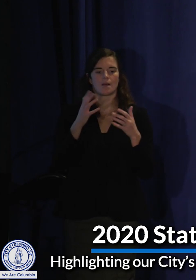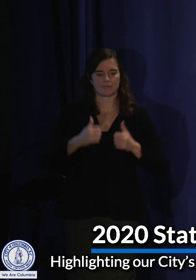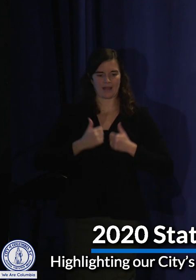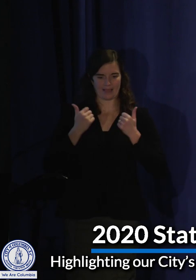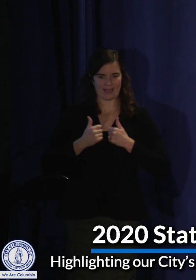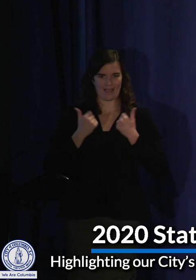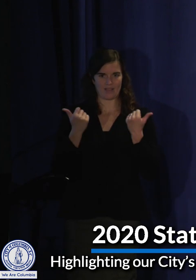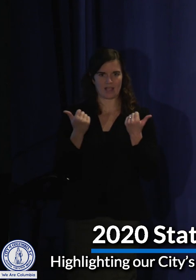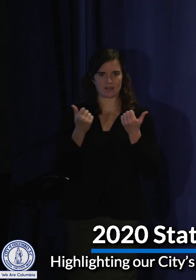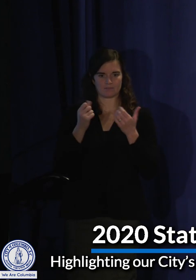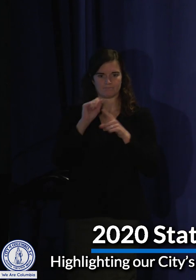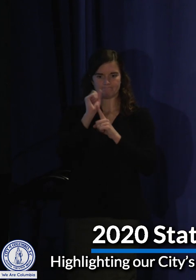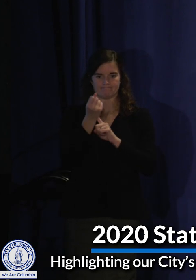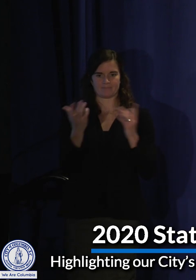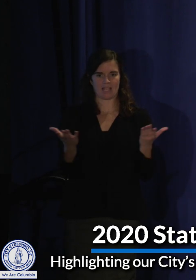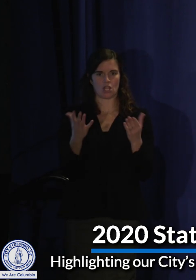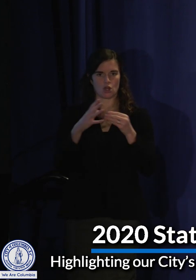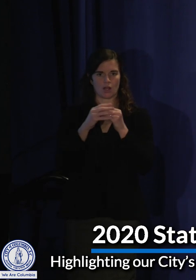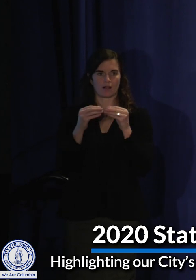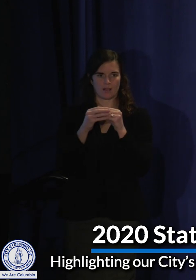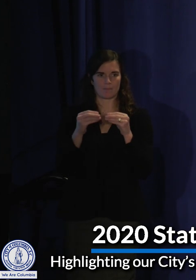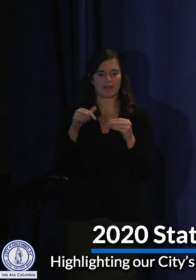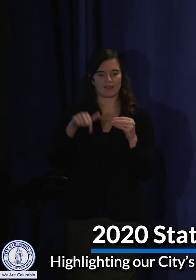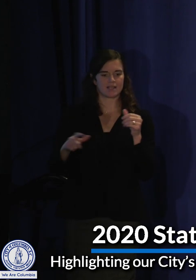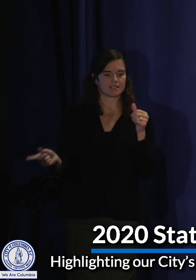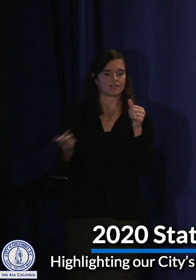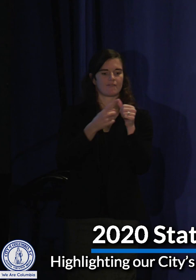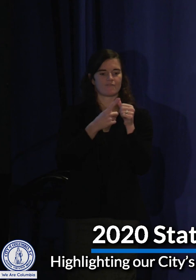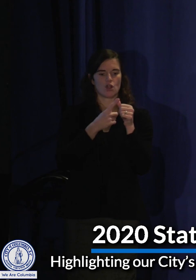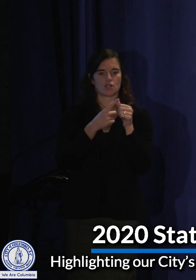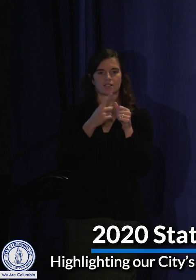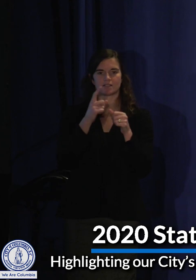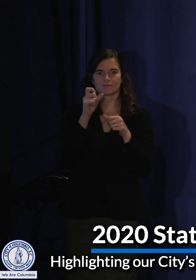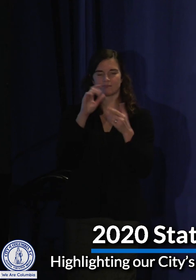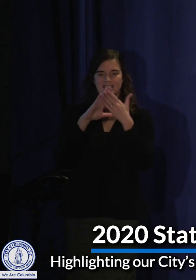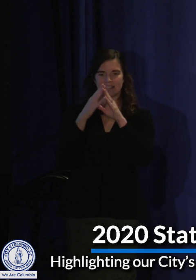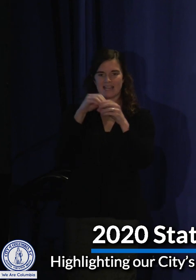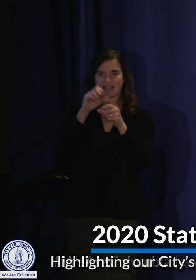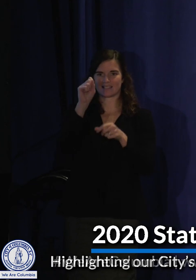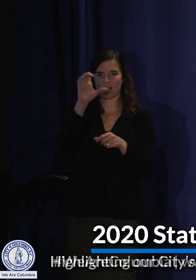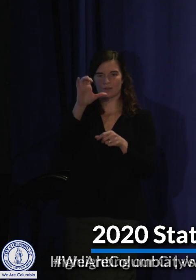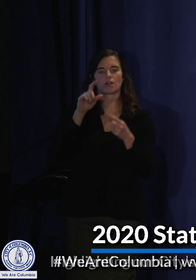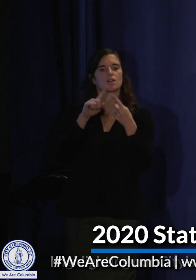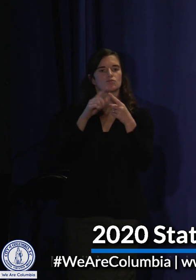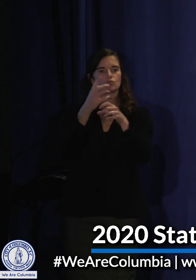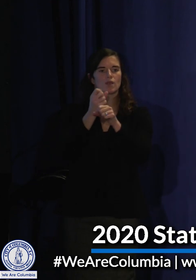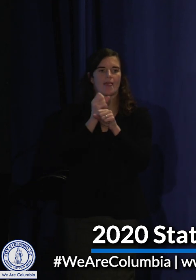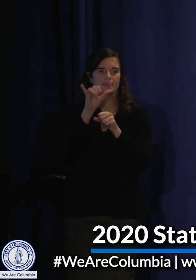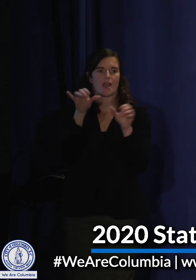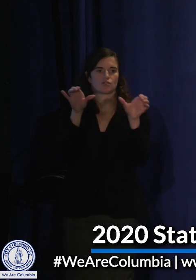Communities. Columbia is the very first city in South Carolina to receive this certification.